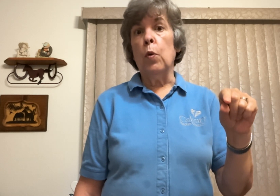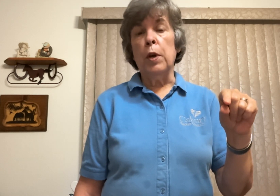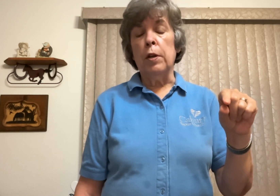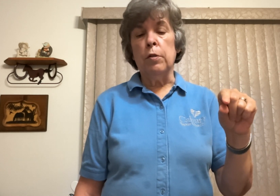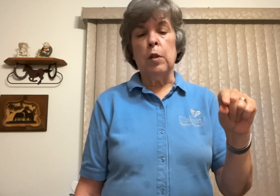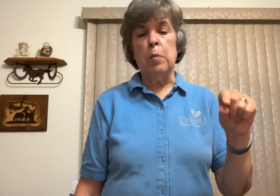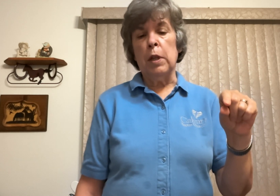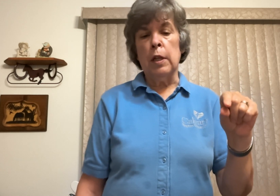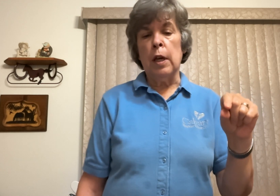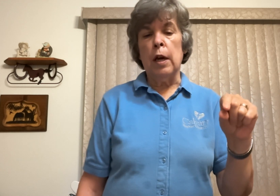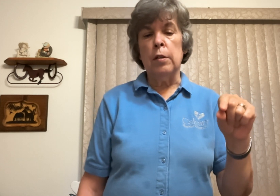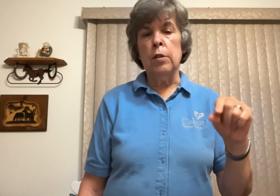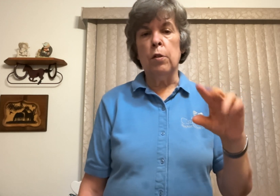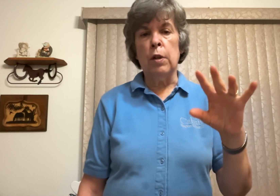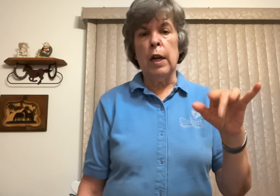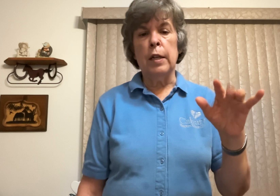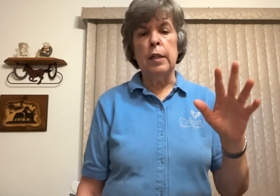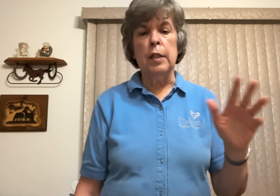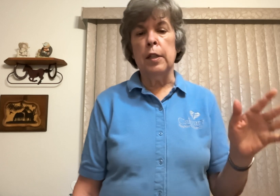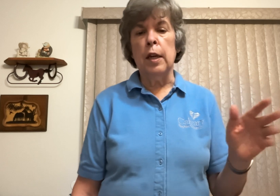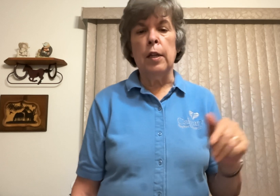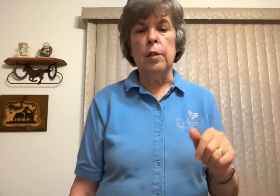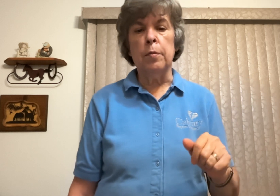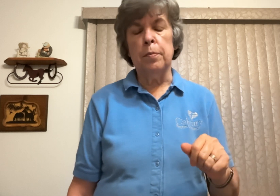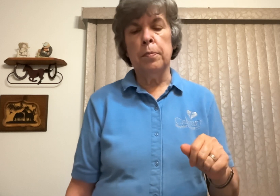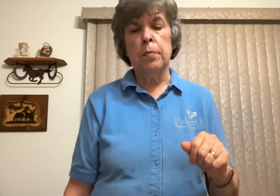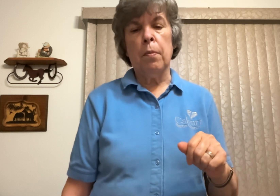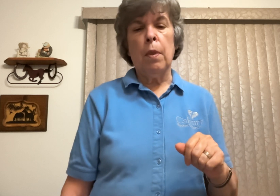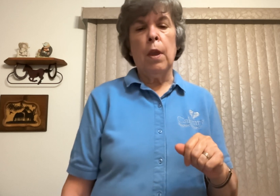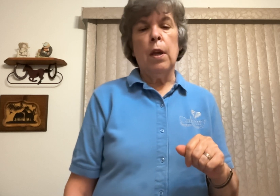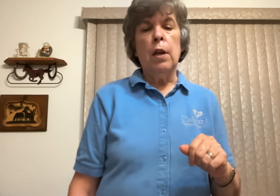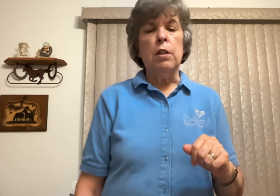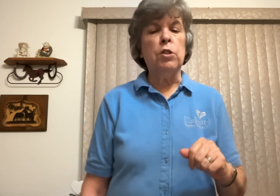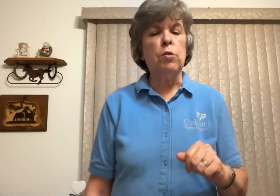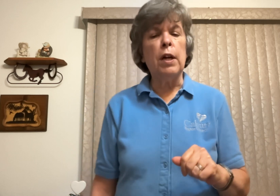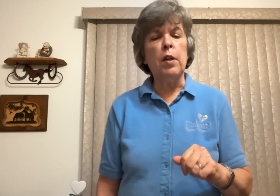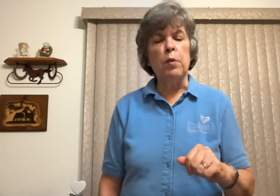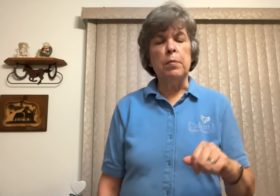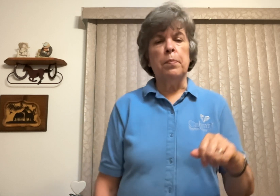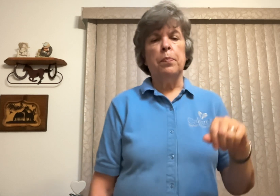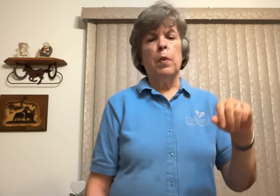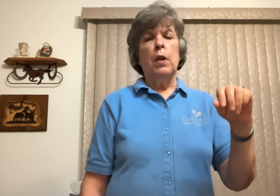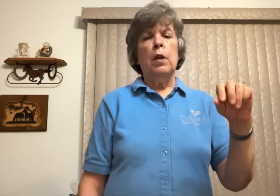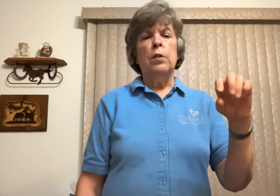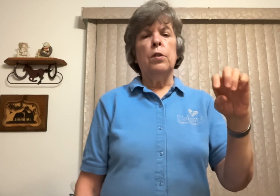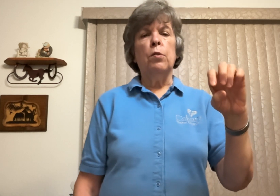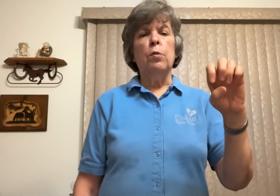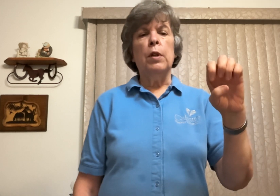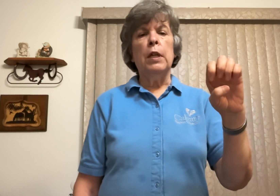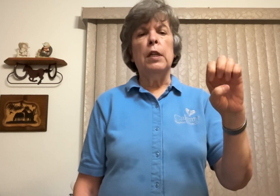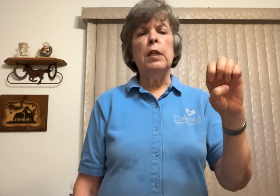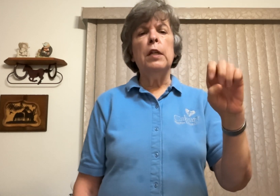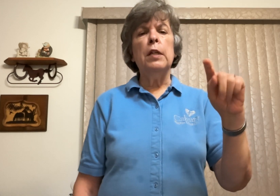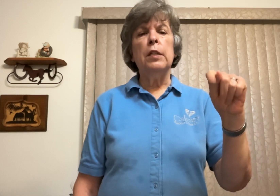going or something like that, that had ing at the end. Let's try another one. So